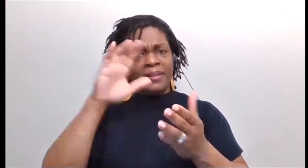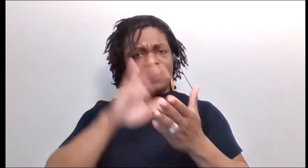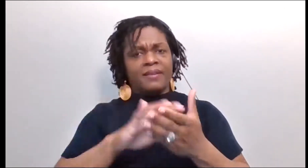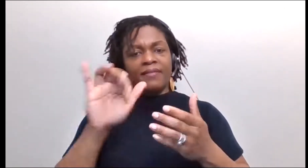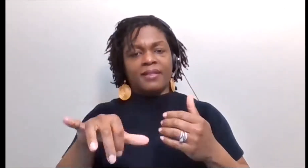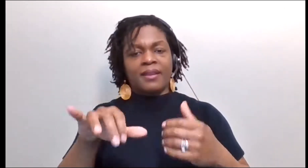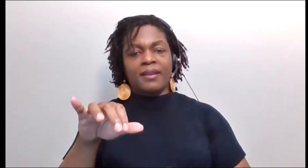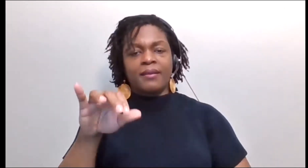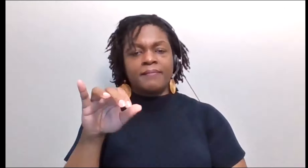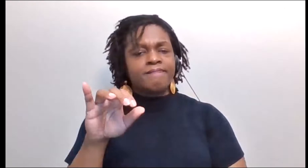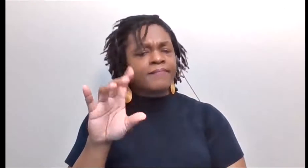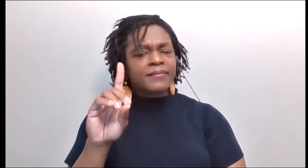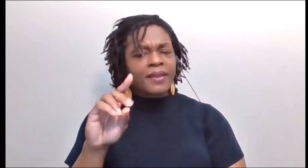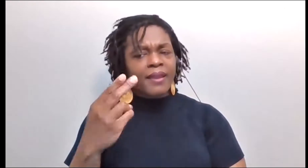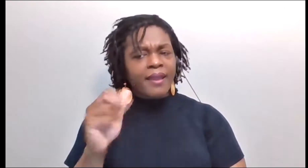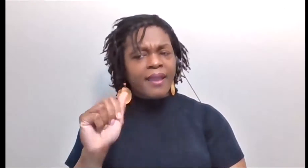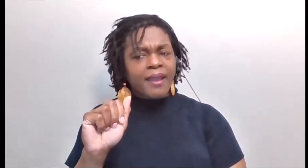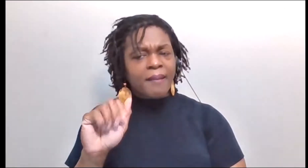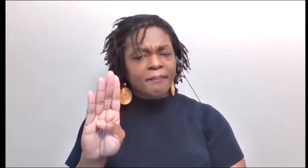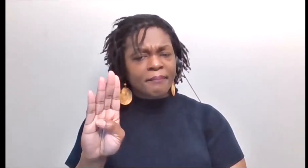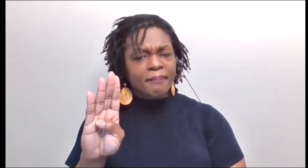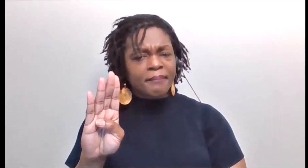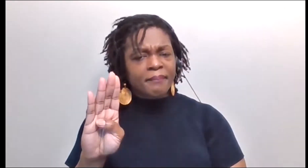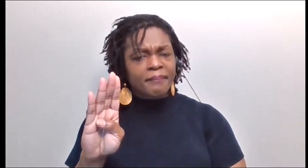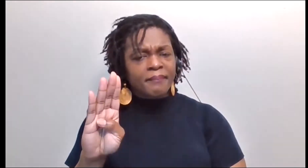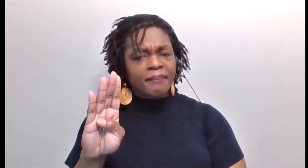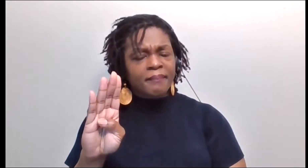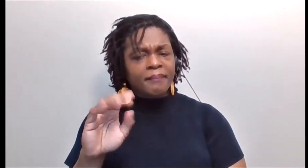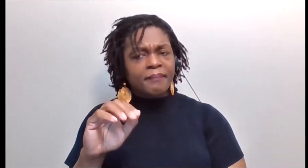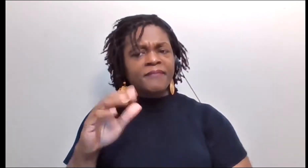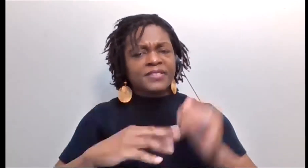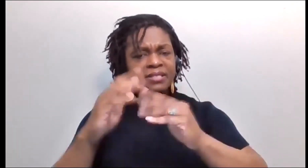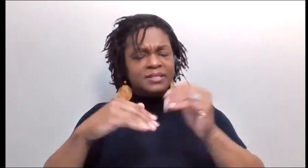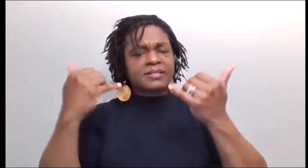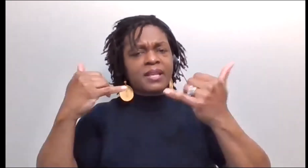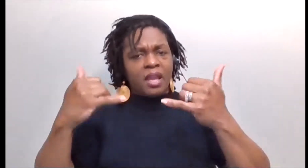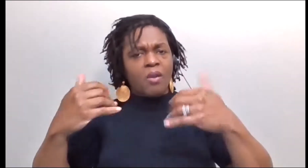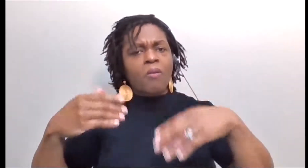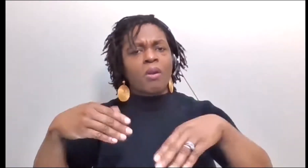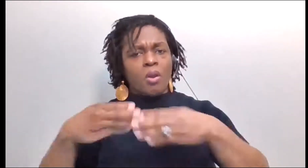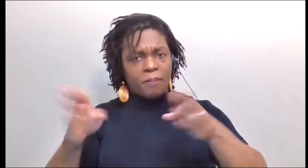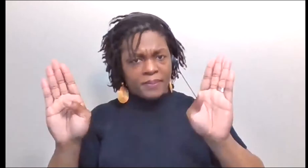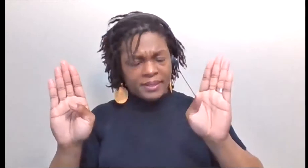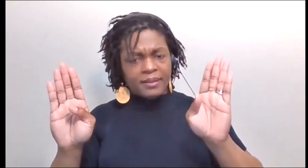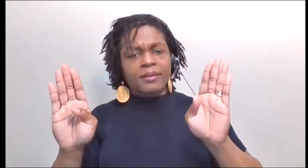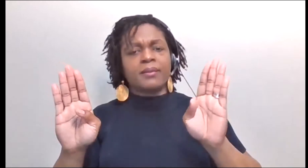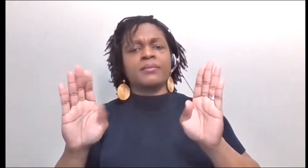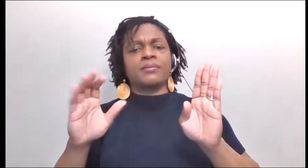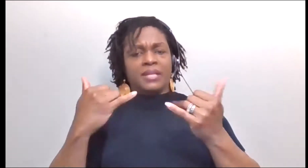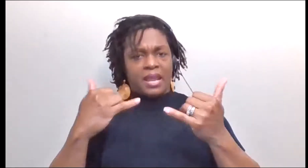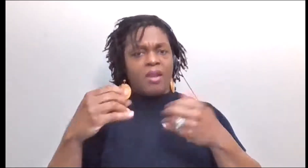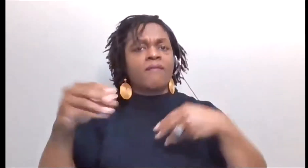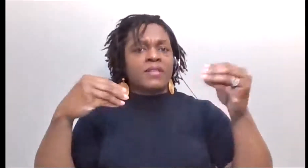are allowed to open. And we're still allowing flexibility around that for individuals who may not